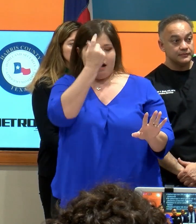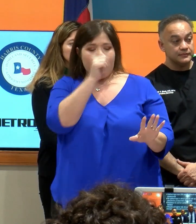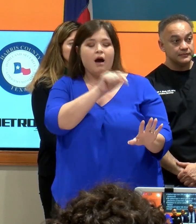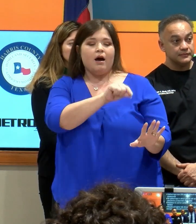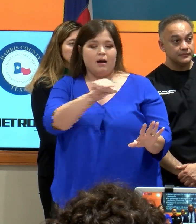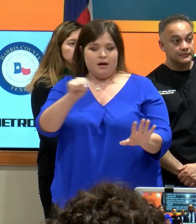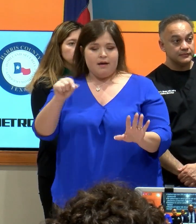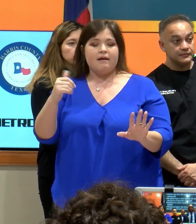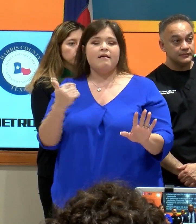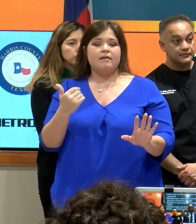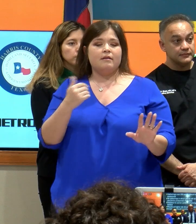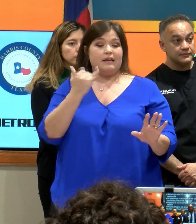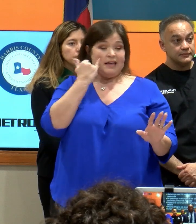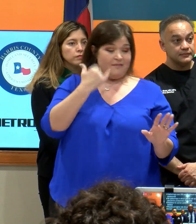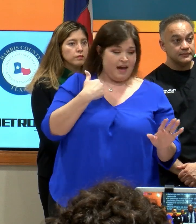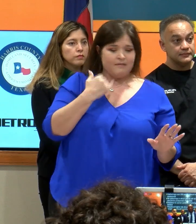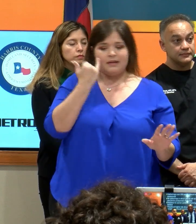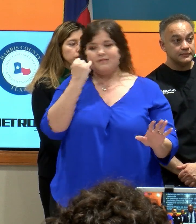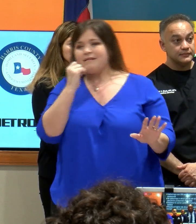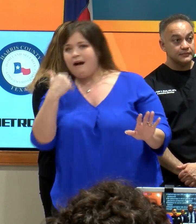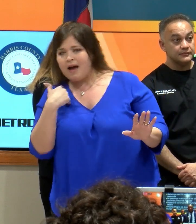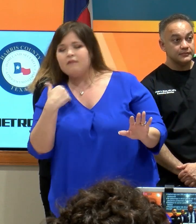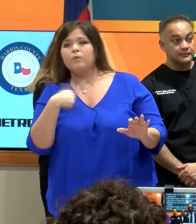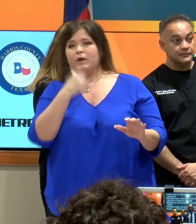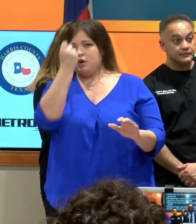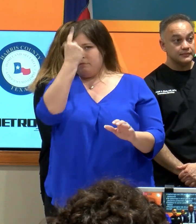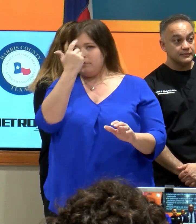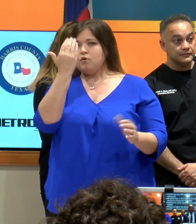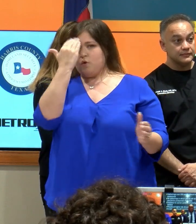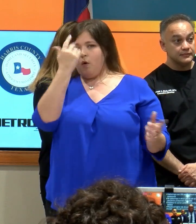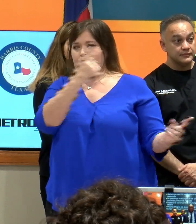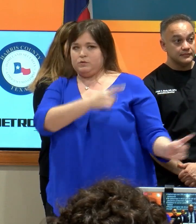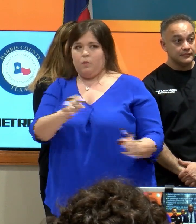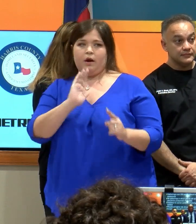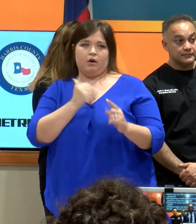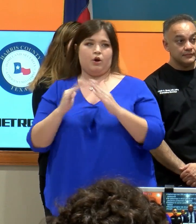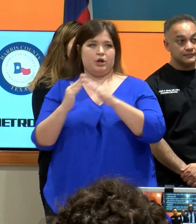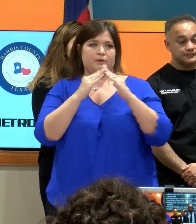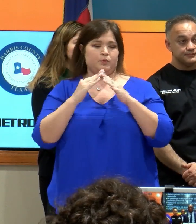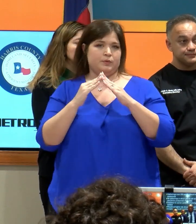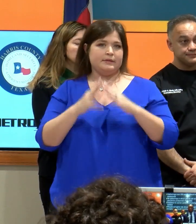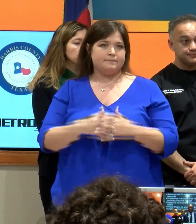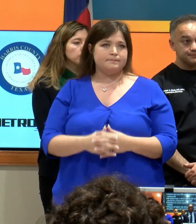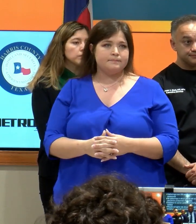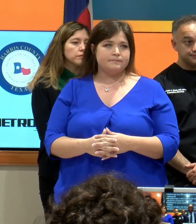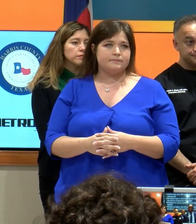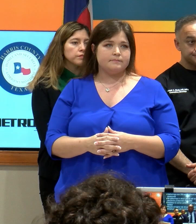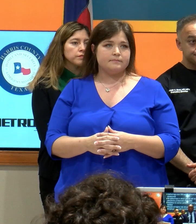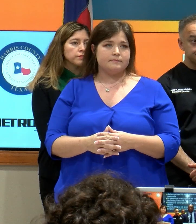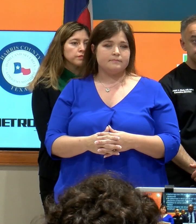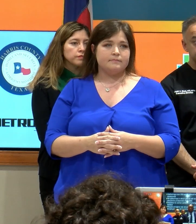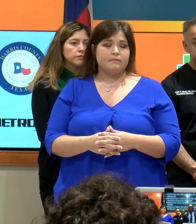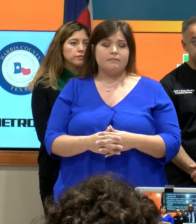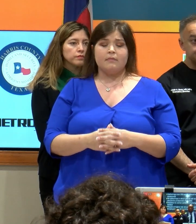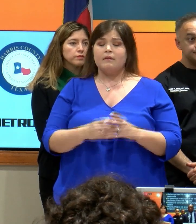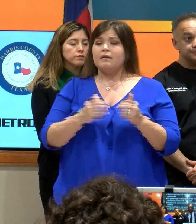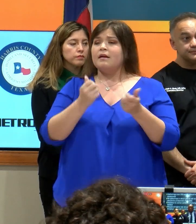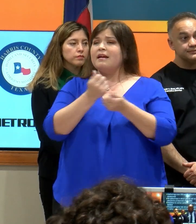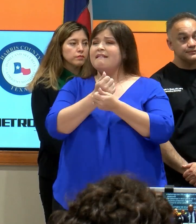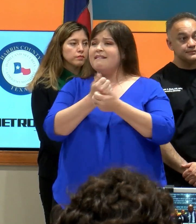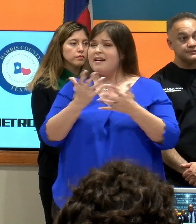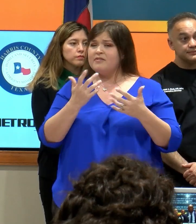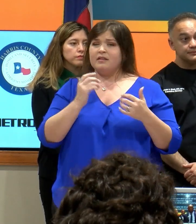place in our respective communities. And all of the things that we are doing in concert with